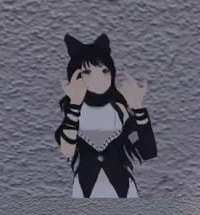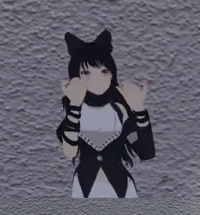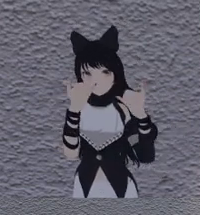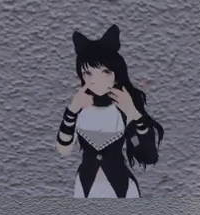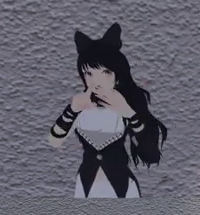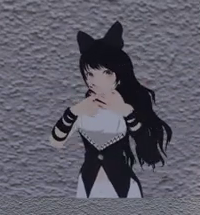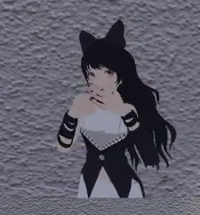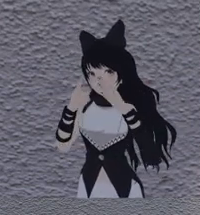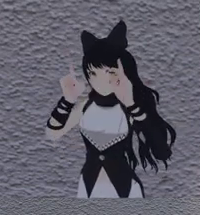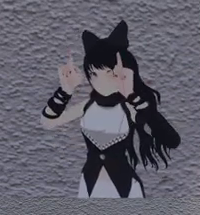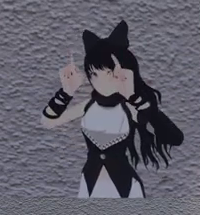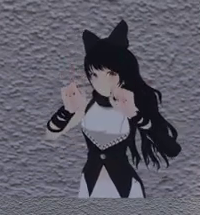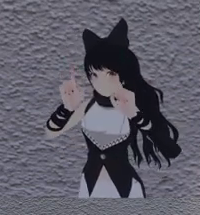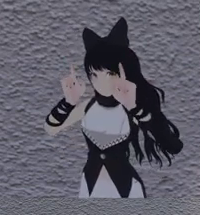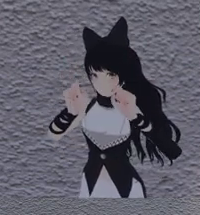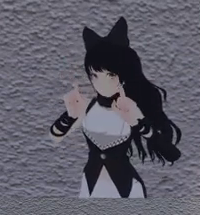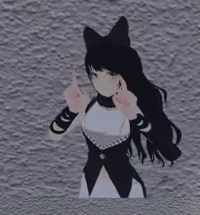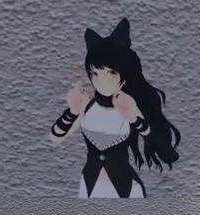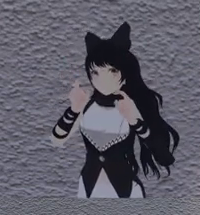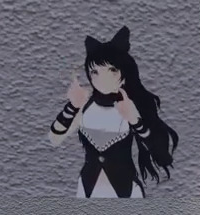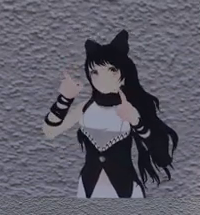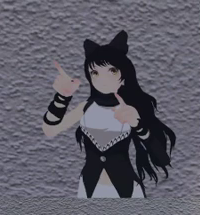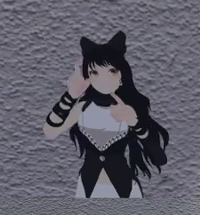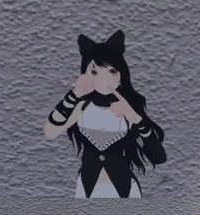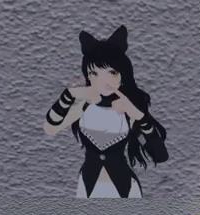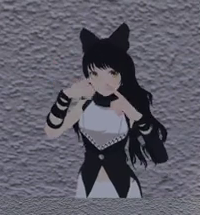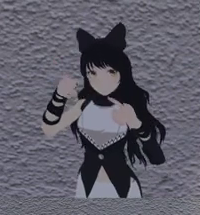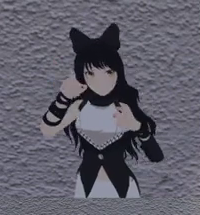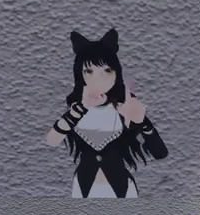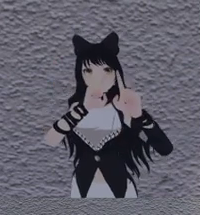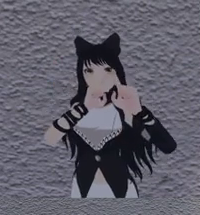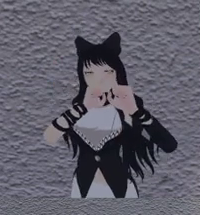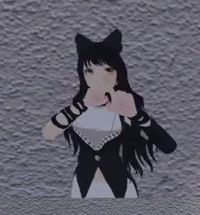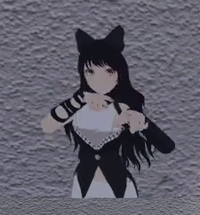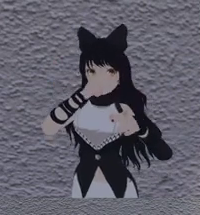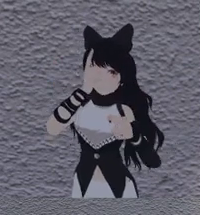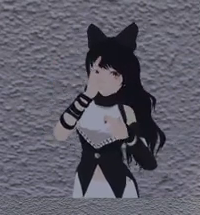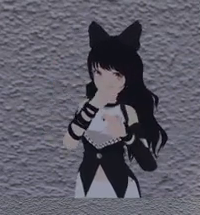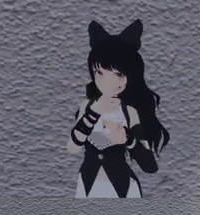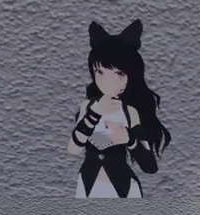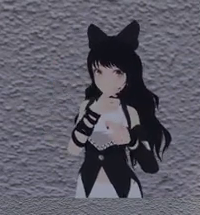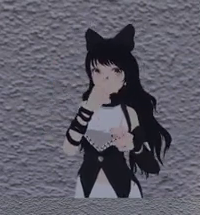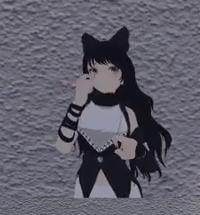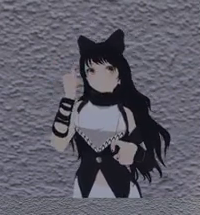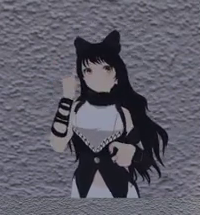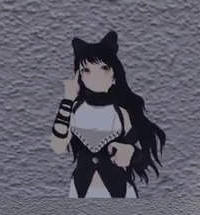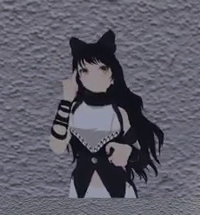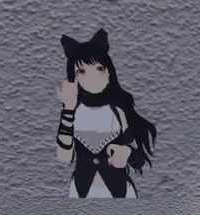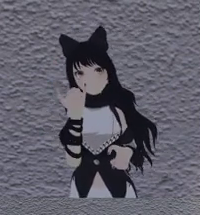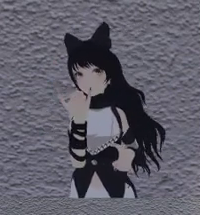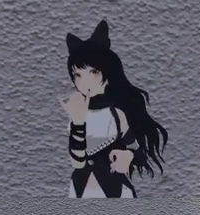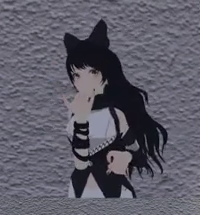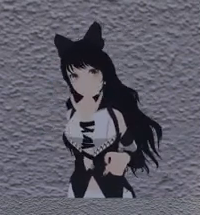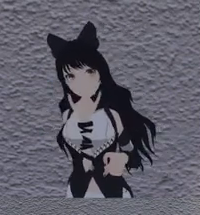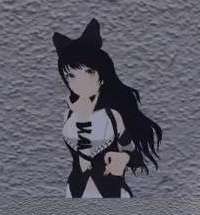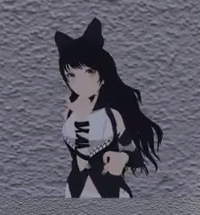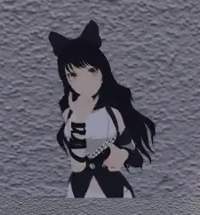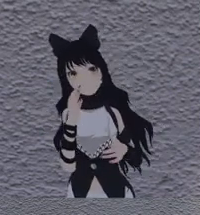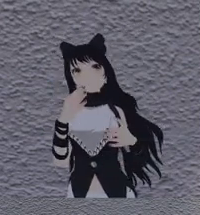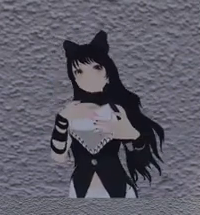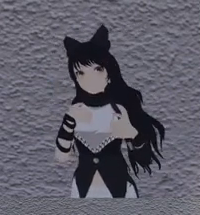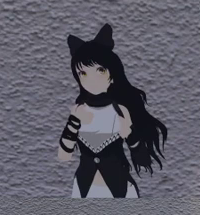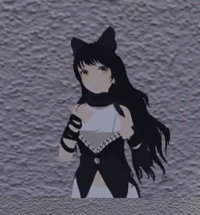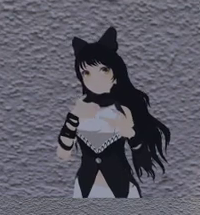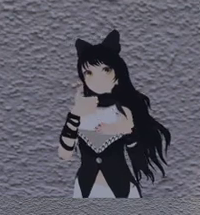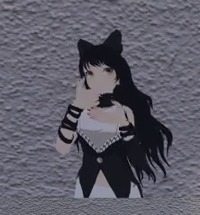So now we're going to review. I'm going to start testing you guys. Are you ready? You're going to answer me right, and